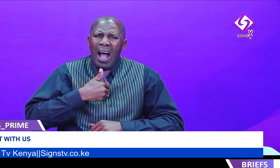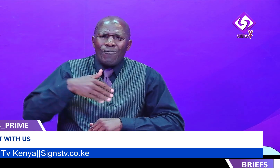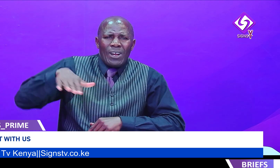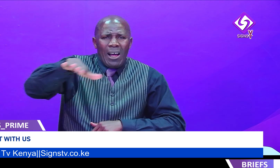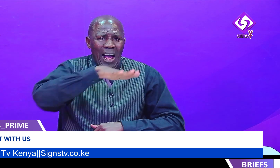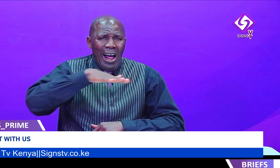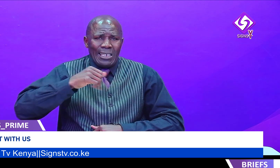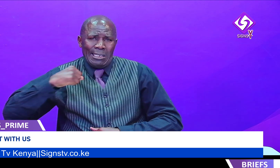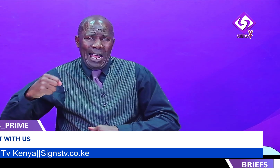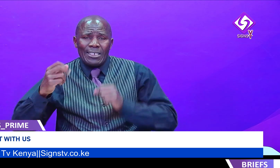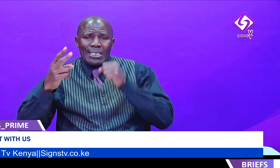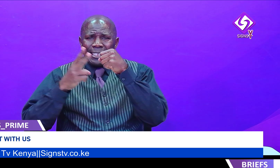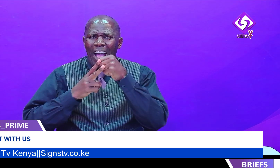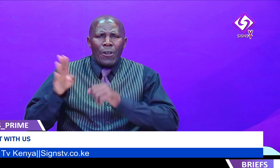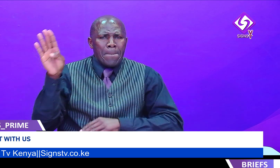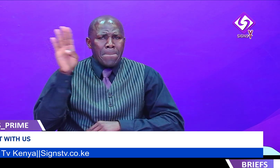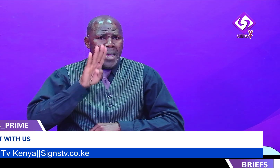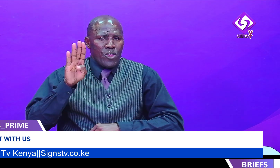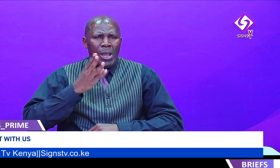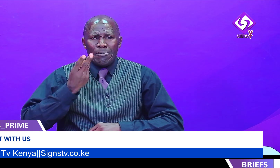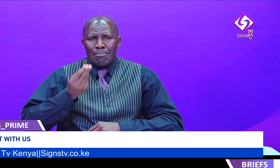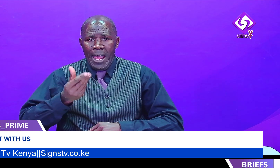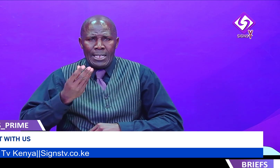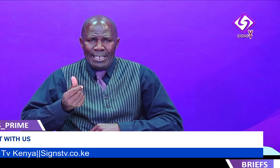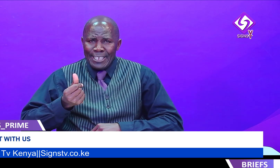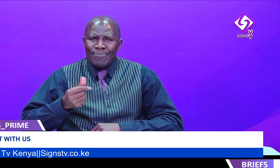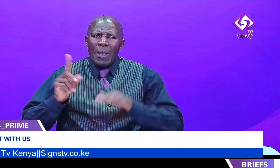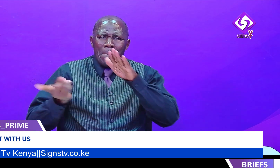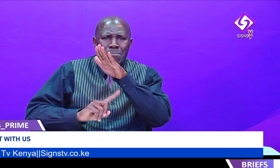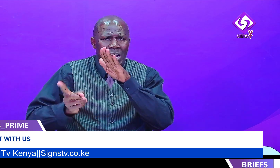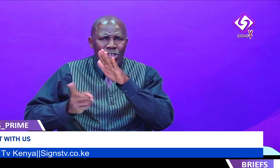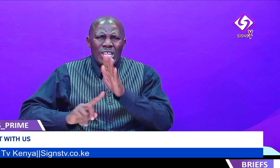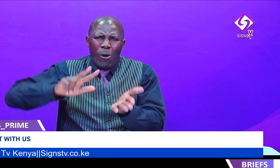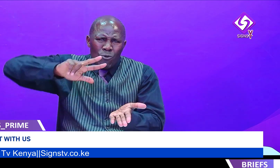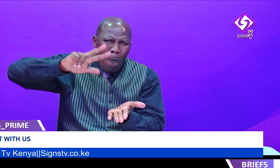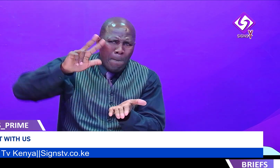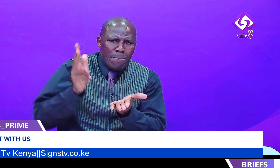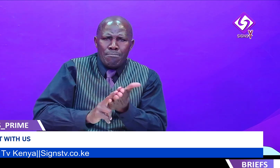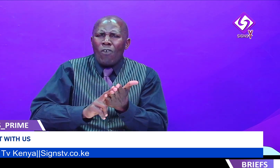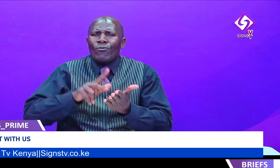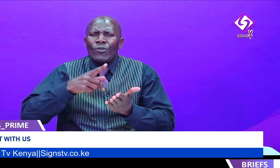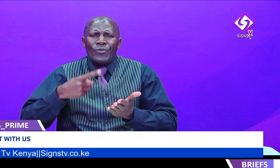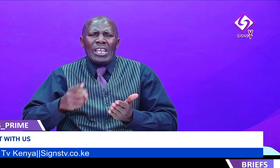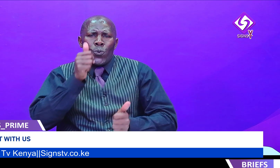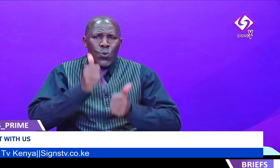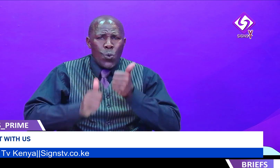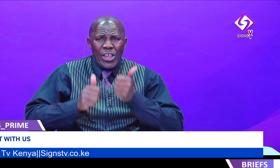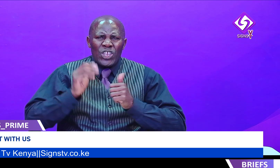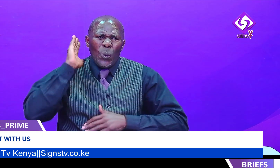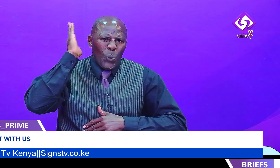CS Duale further said that the government has set aside 7 billion shillings following cabinet